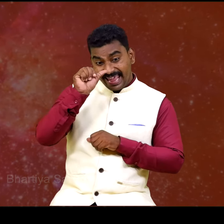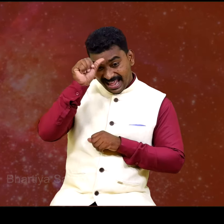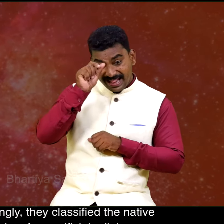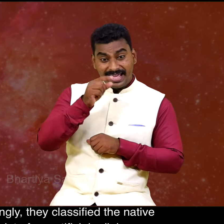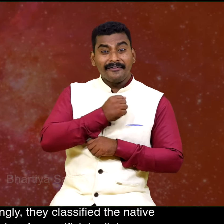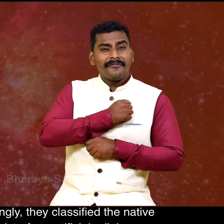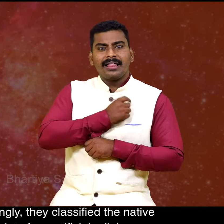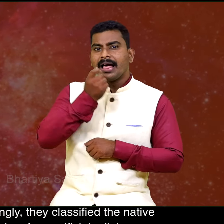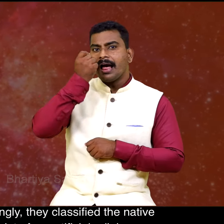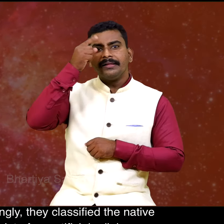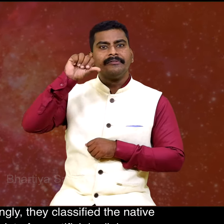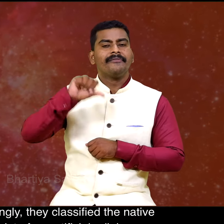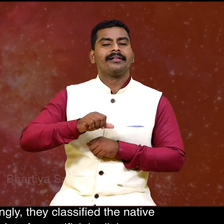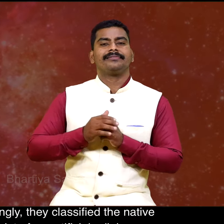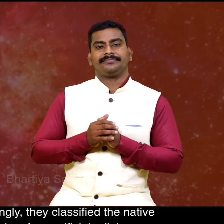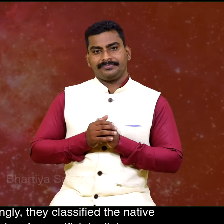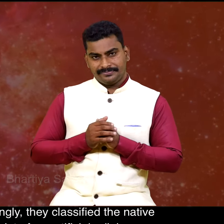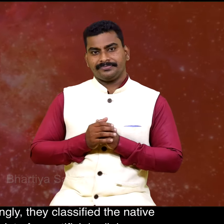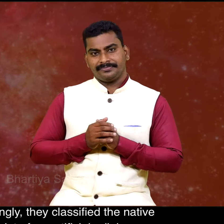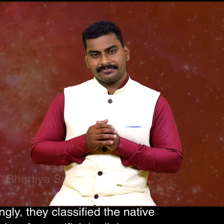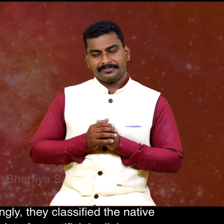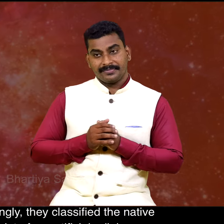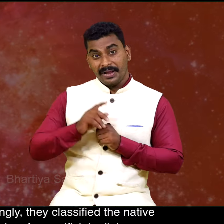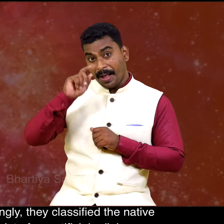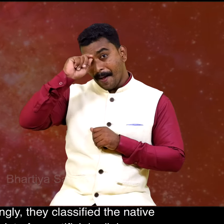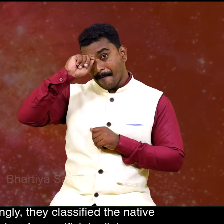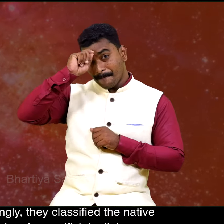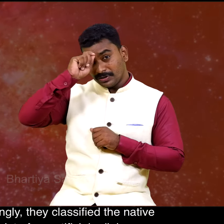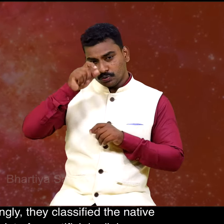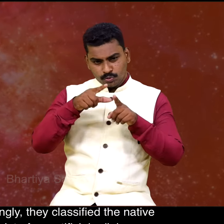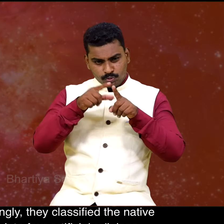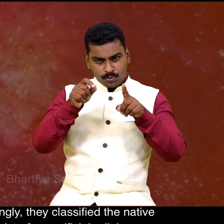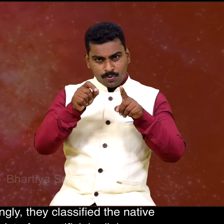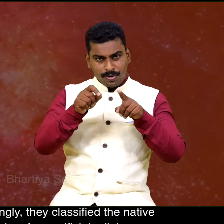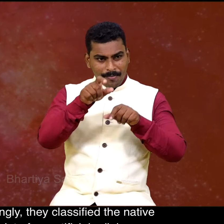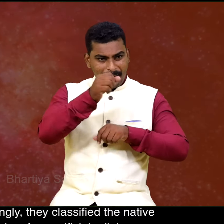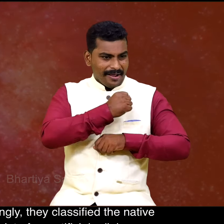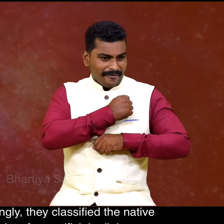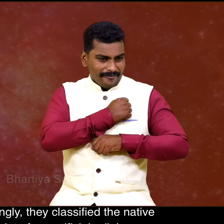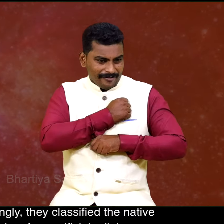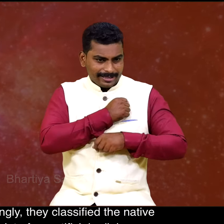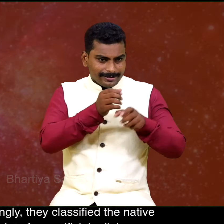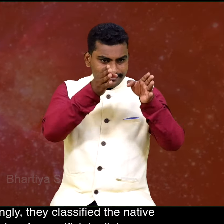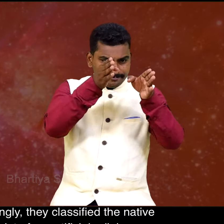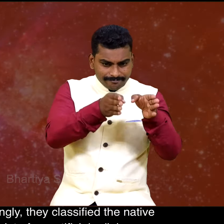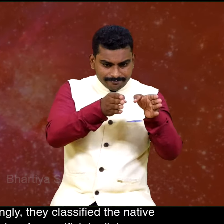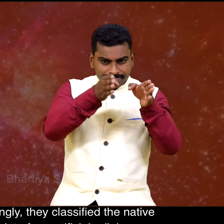Accordingly, they classified the native faiths into four artificial religions,